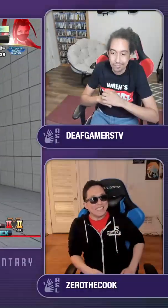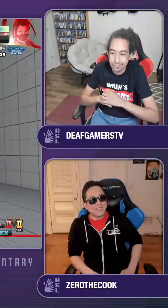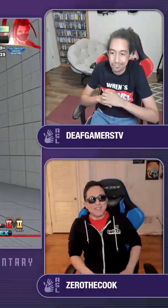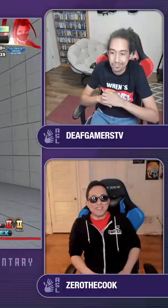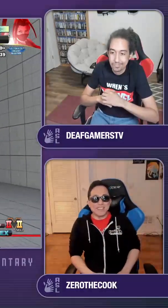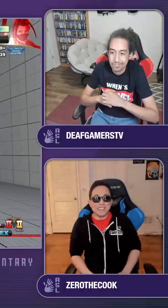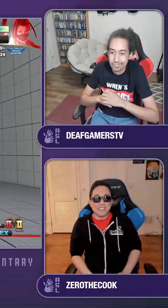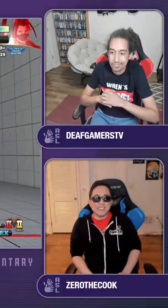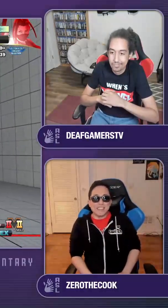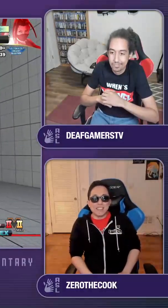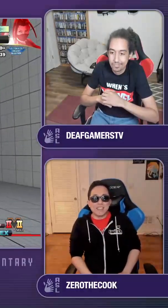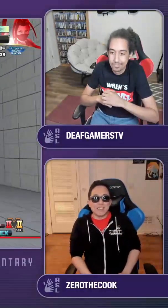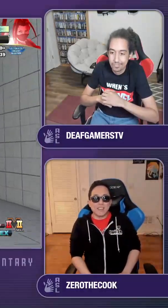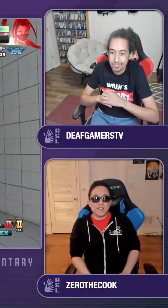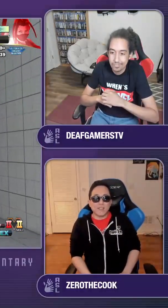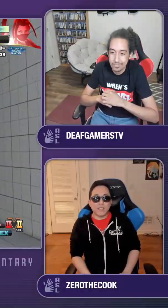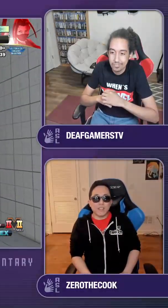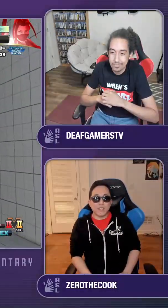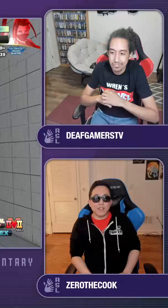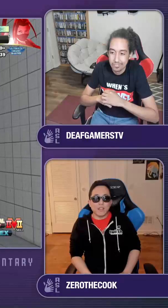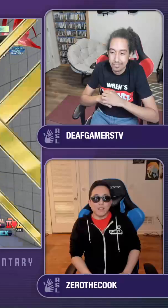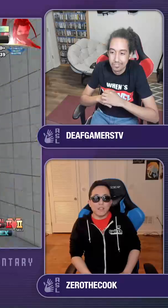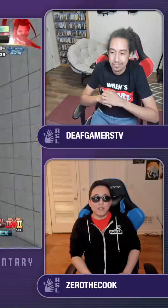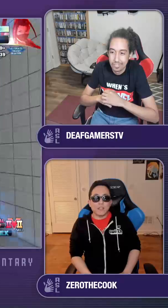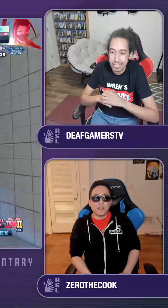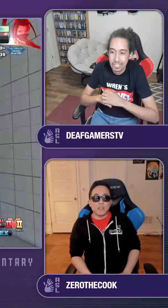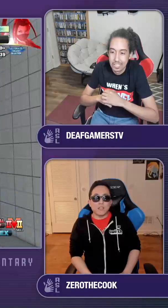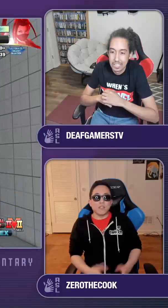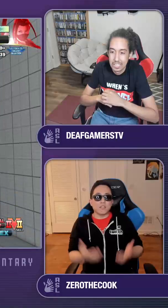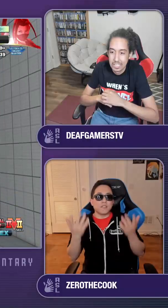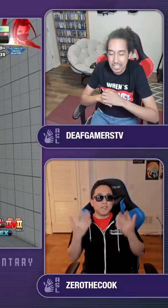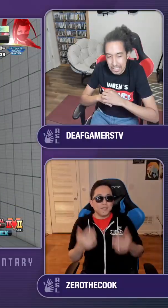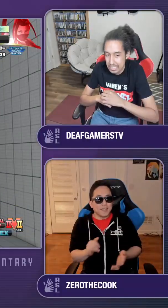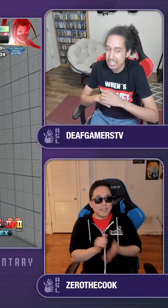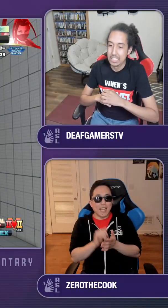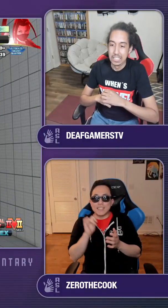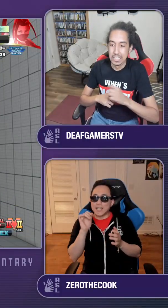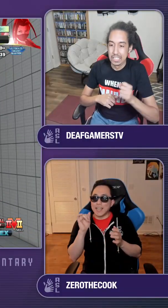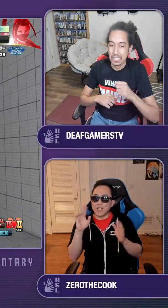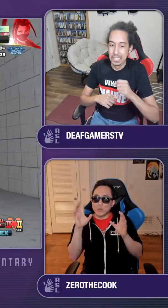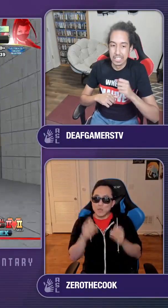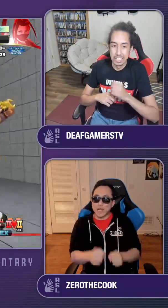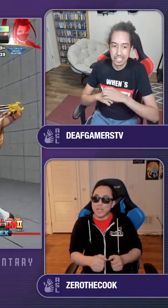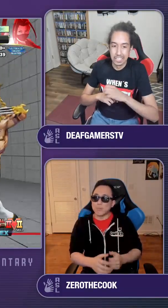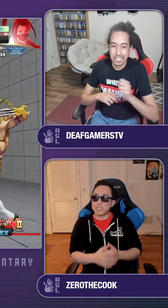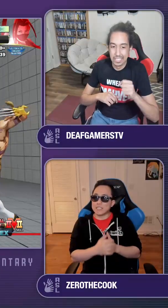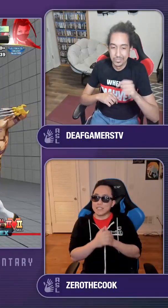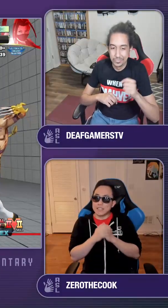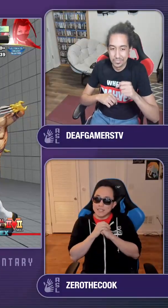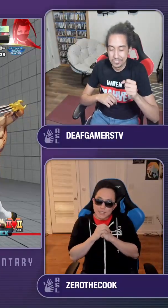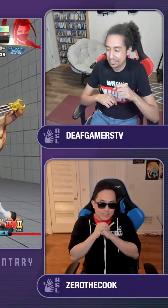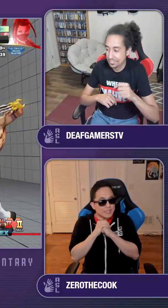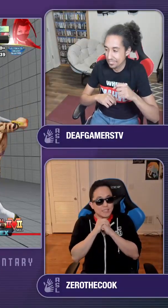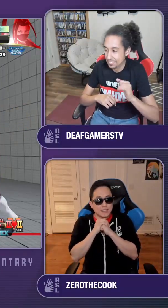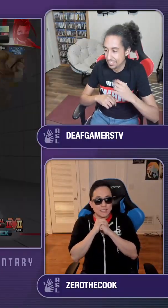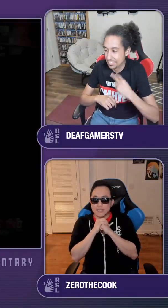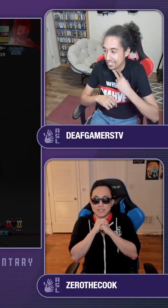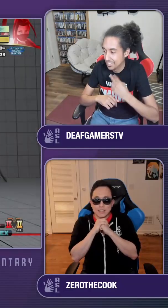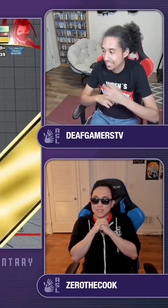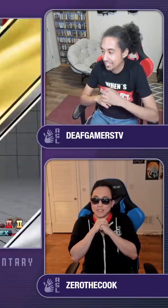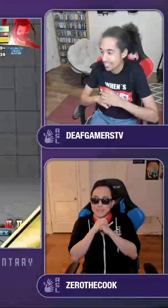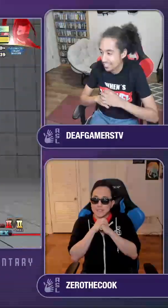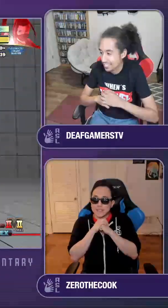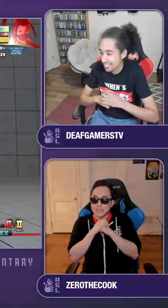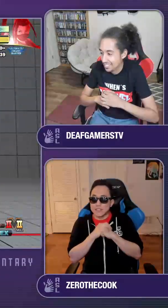forward heavy punch crush counter at any time. And that's just not a risk worth taking. Metro M, though, going with the air-to-air throw